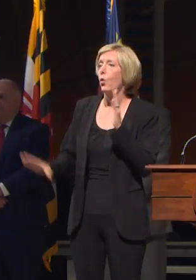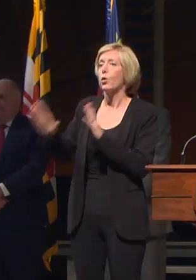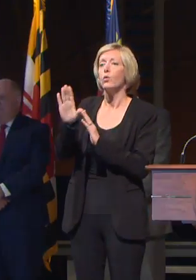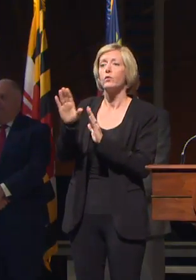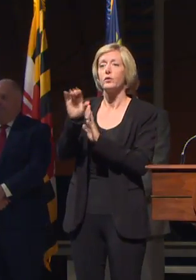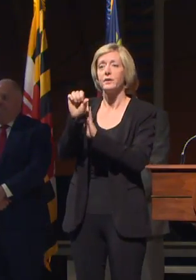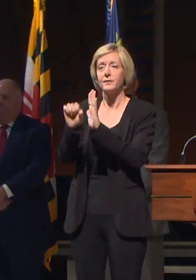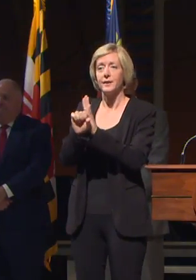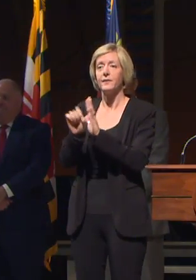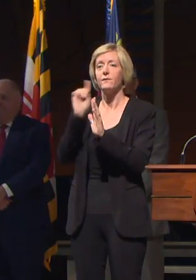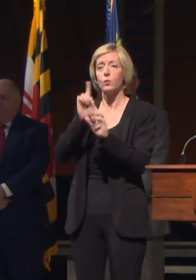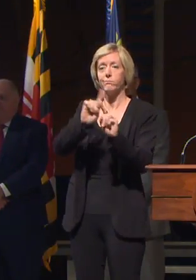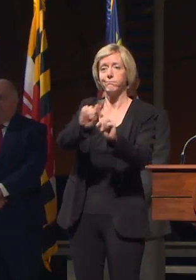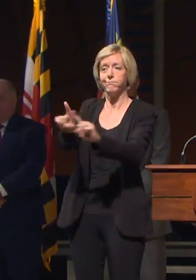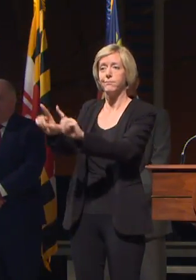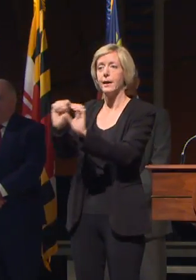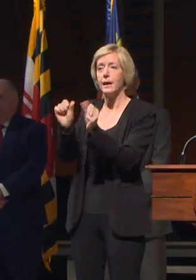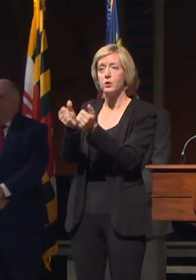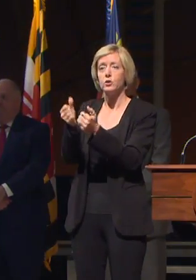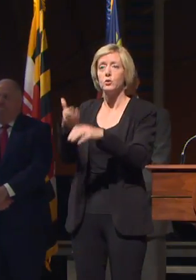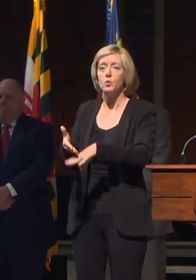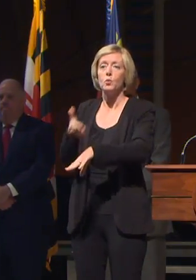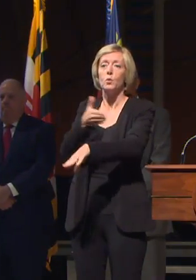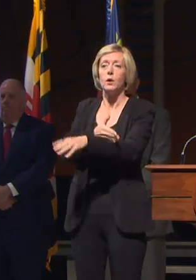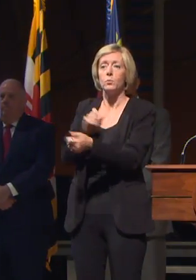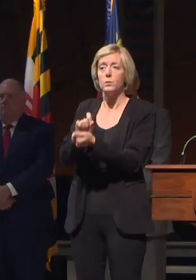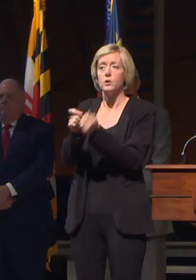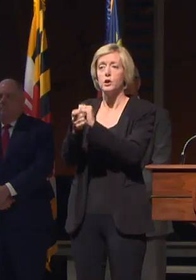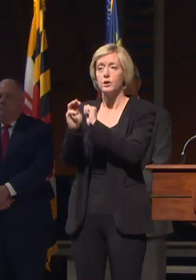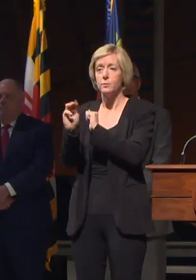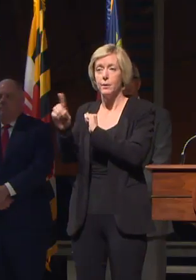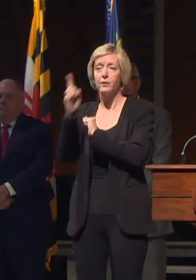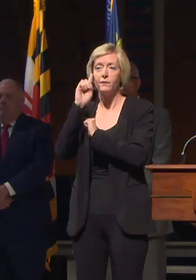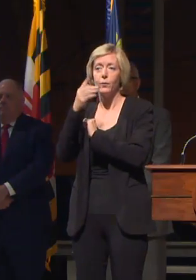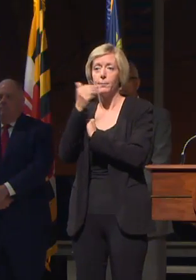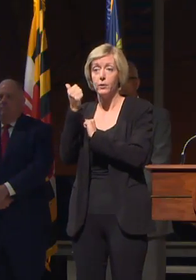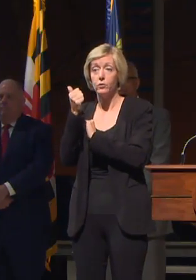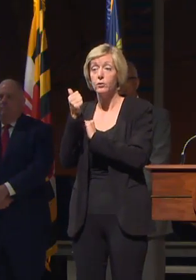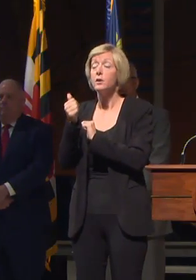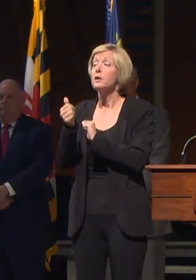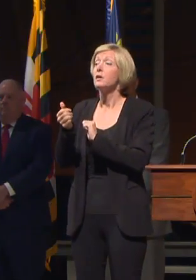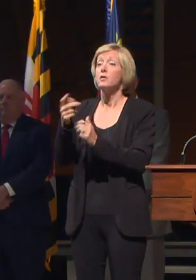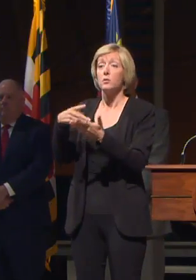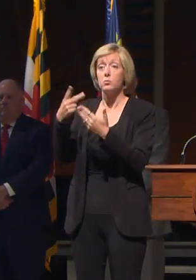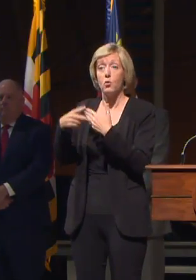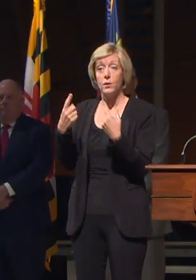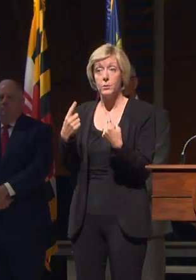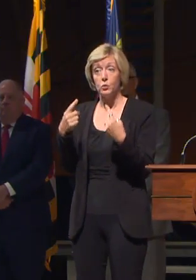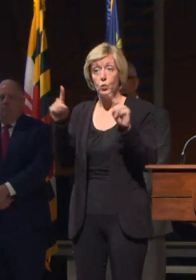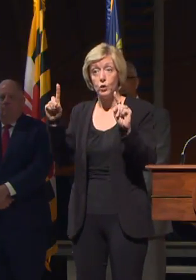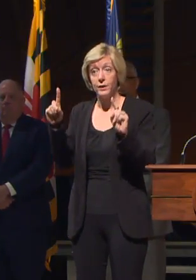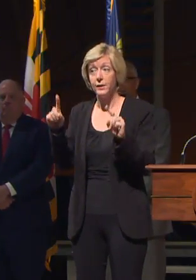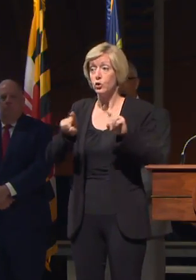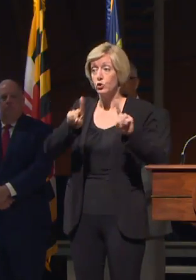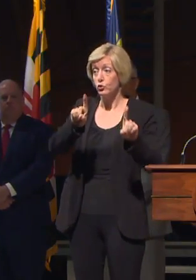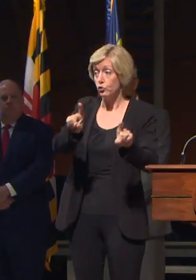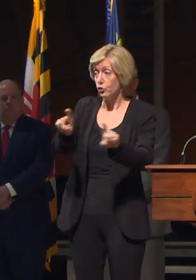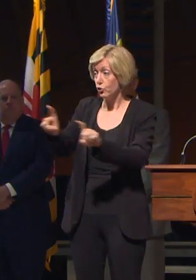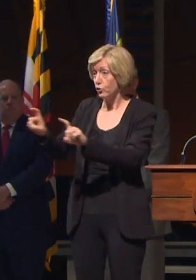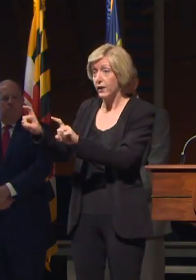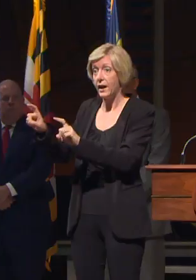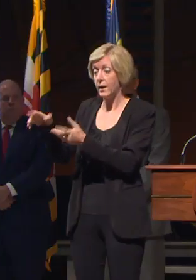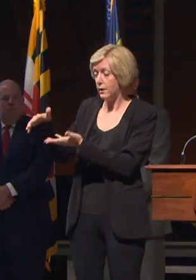Maryland state agencies to change Maryland for the better. And the initiative is working. Survey results show that the